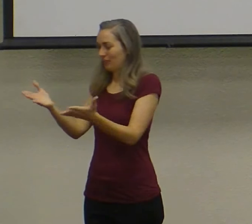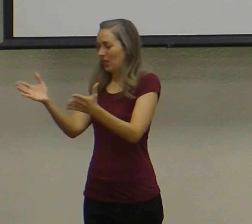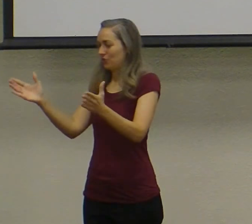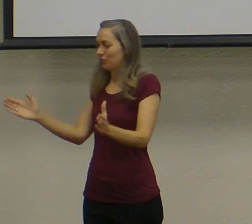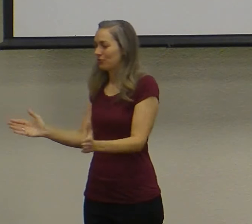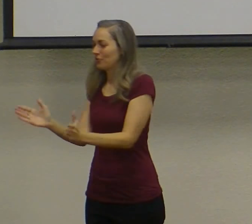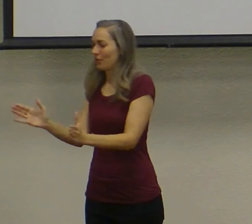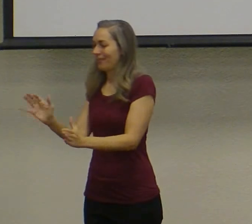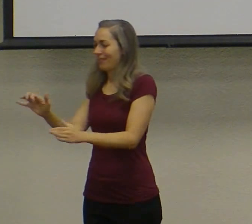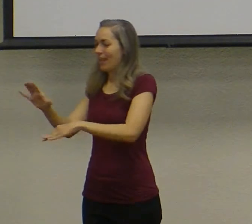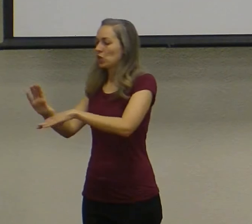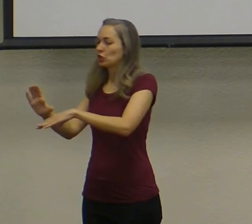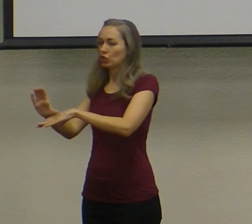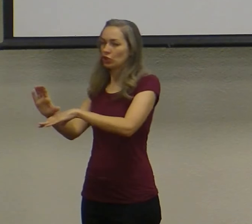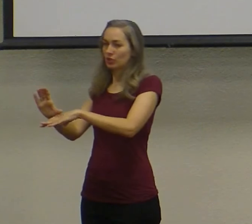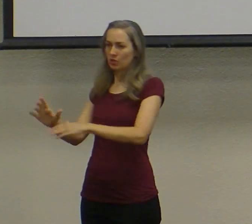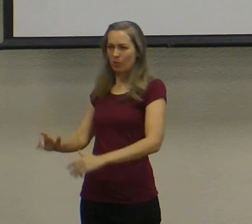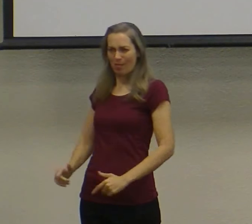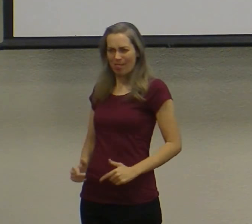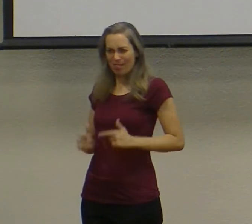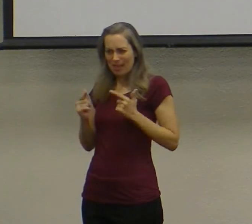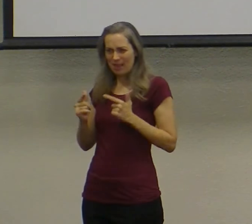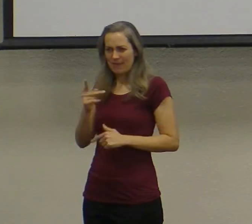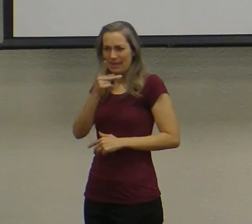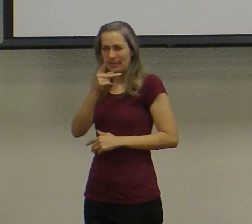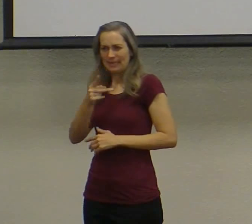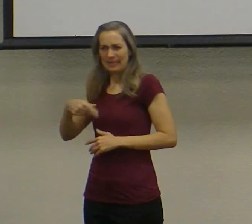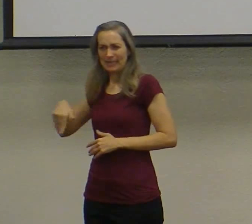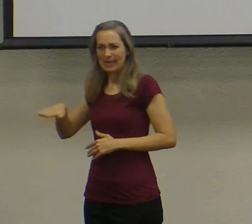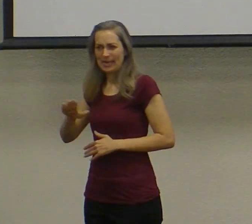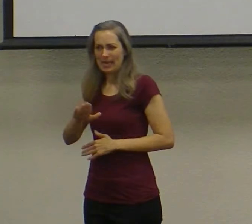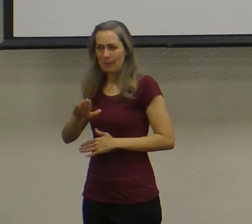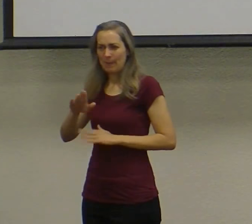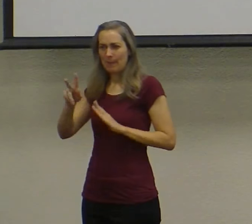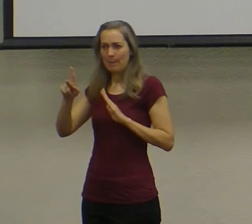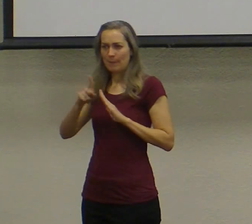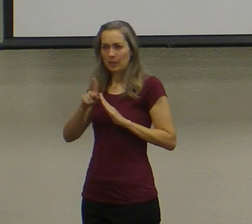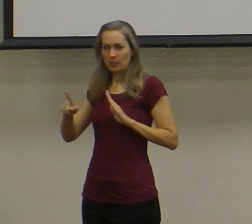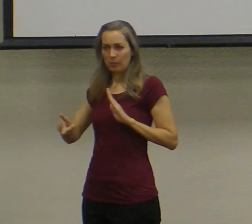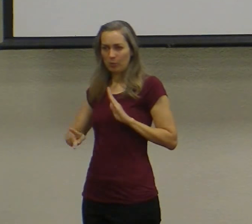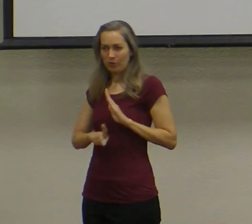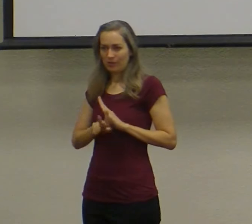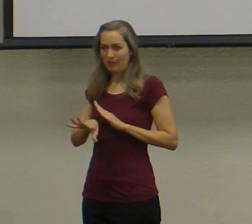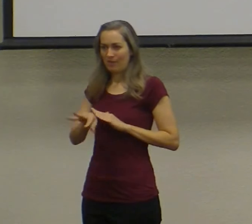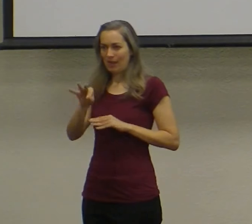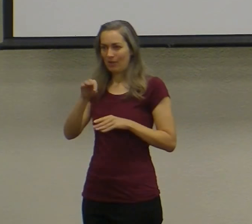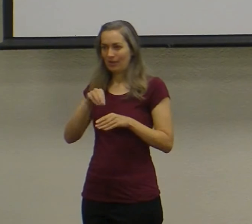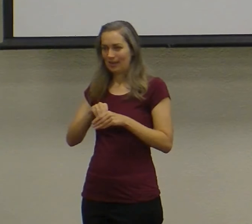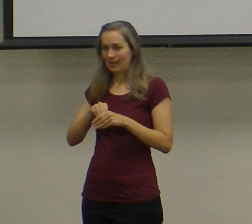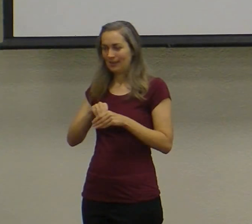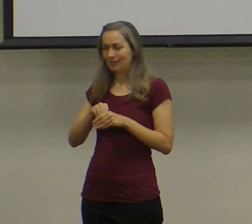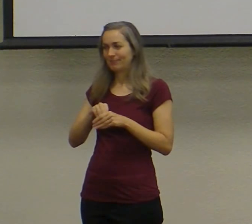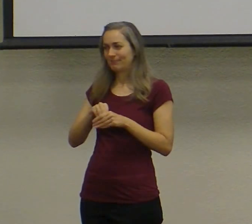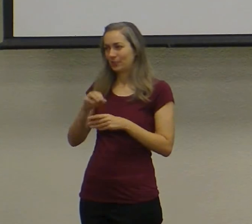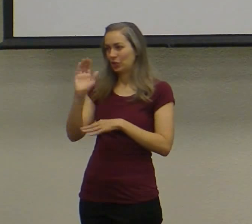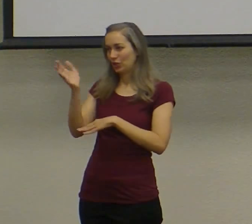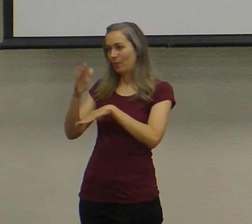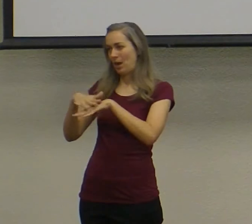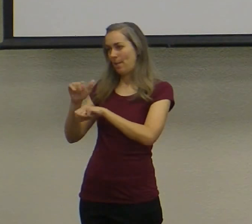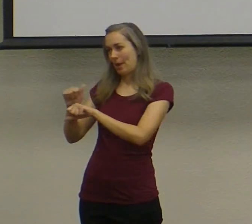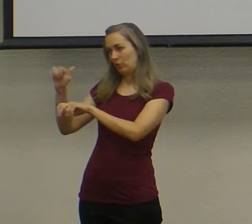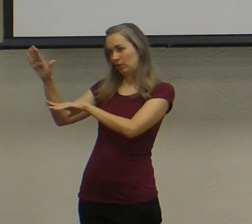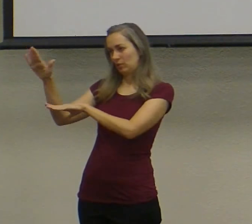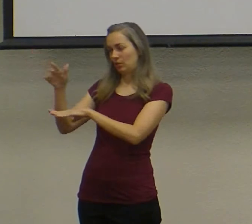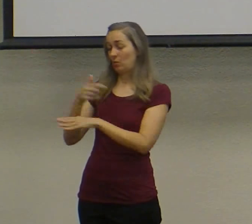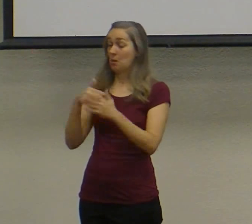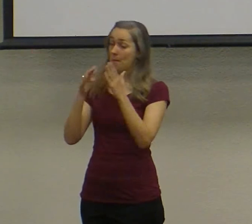encourage the congregation to live those kingdom living principles that are found in the sermon. And I